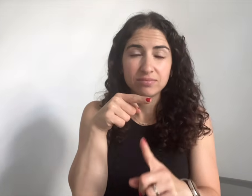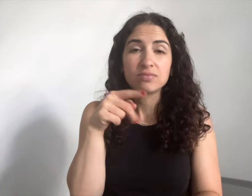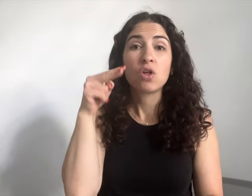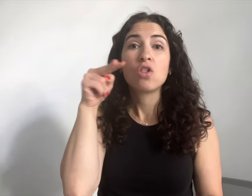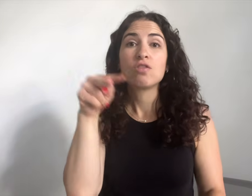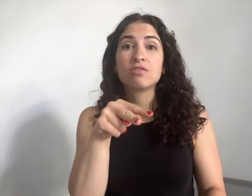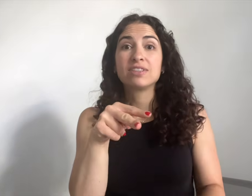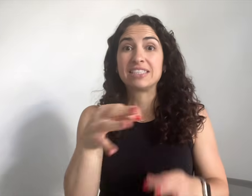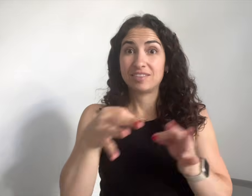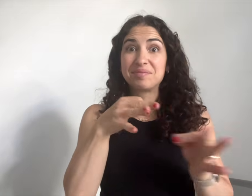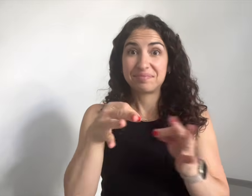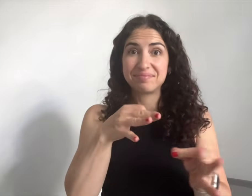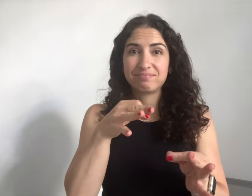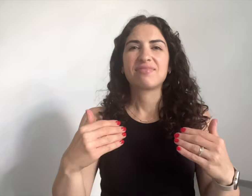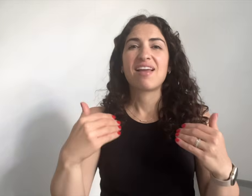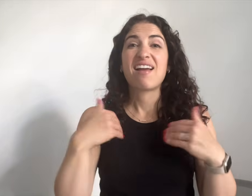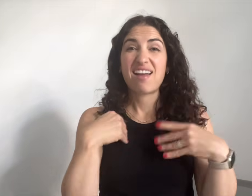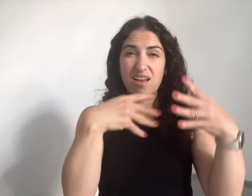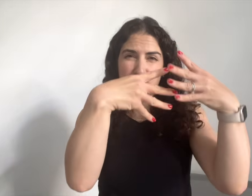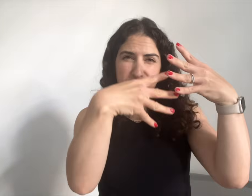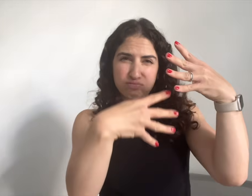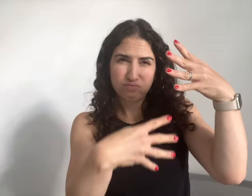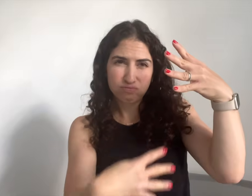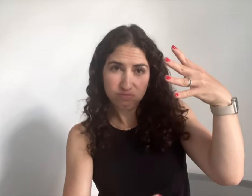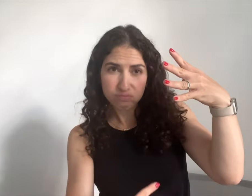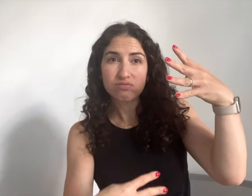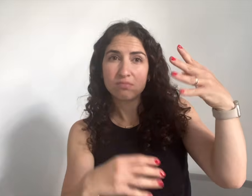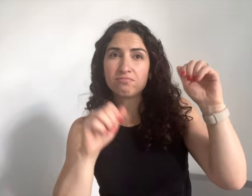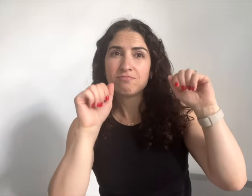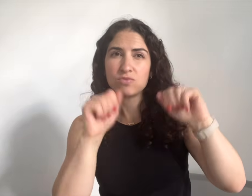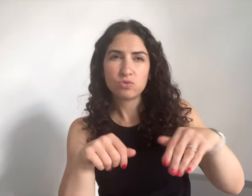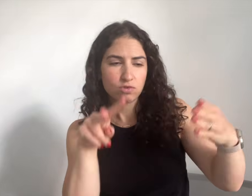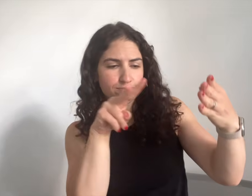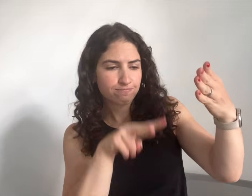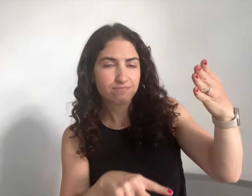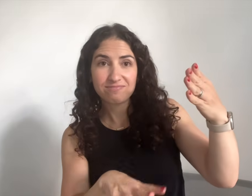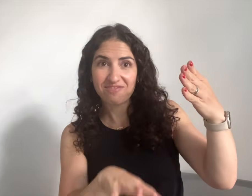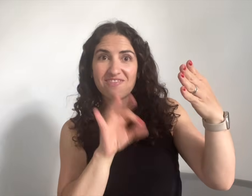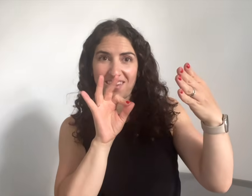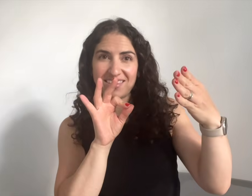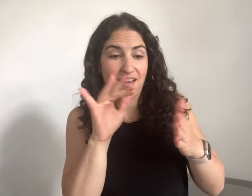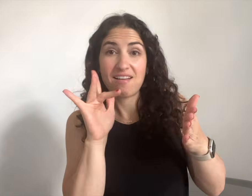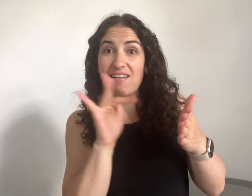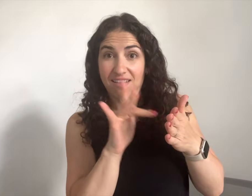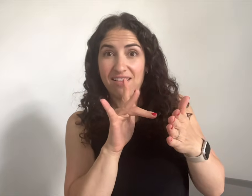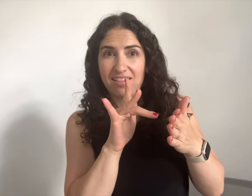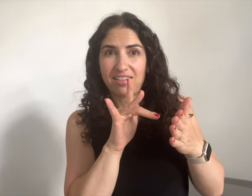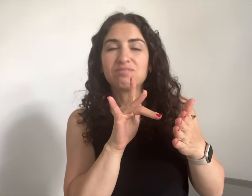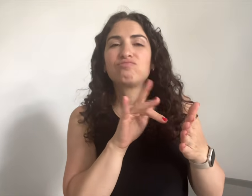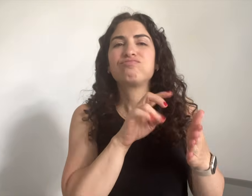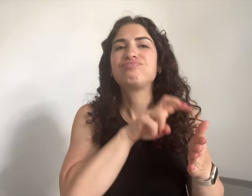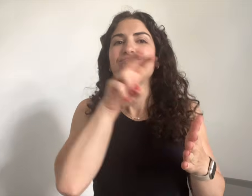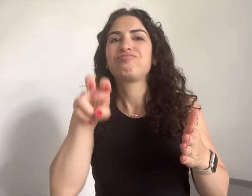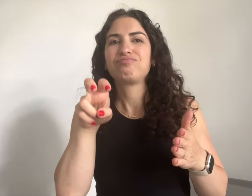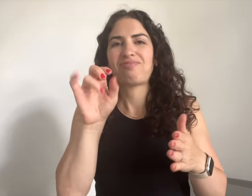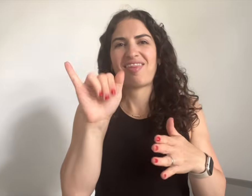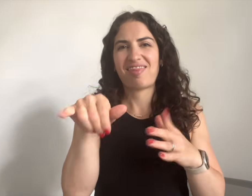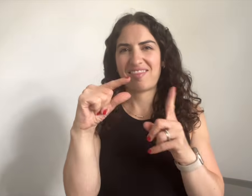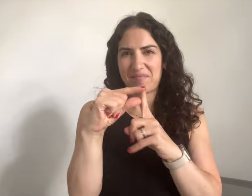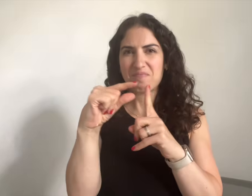specific word, look at the description. It has a long list of all the words and you can find what you need. Click on it to jump ahead to